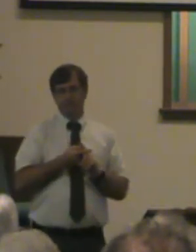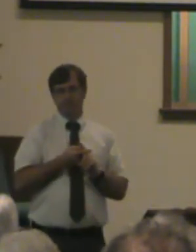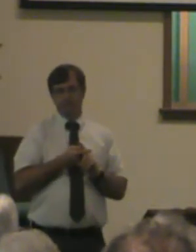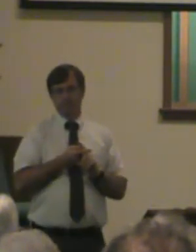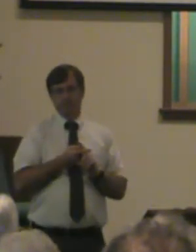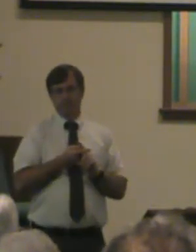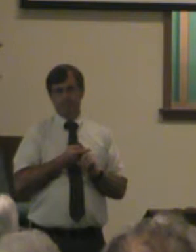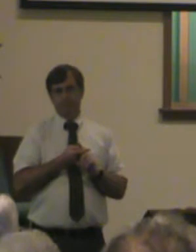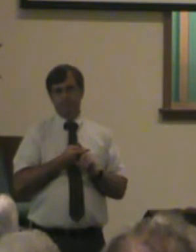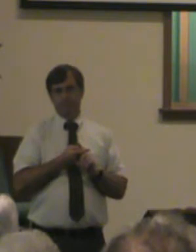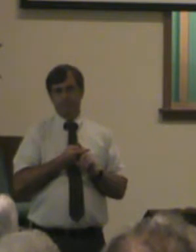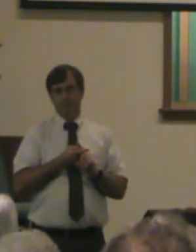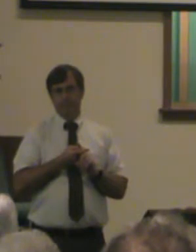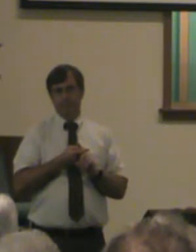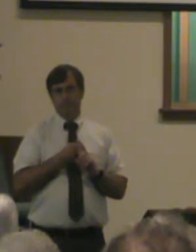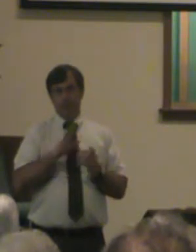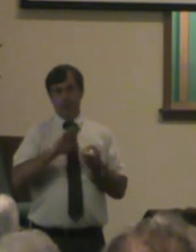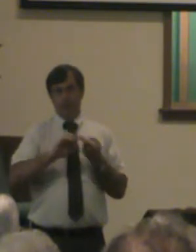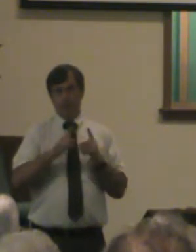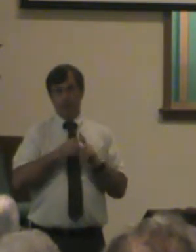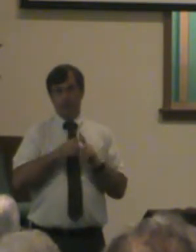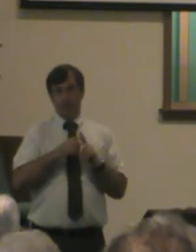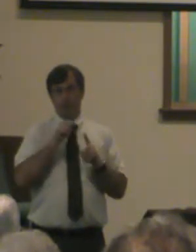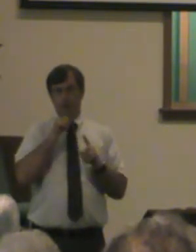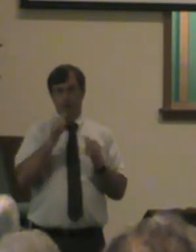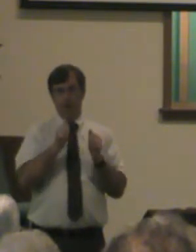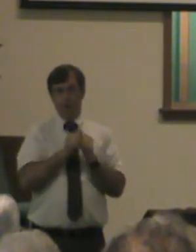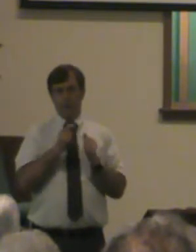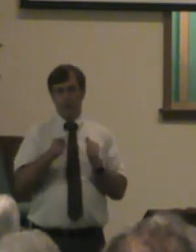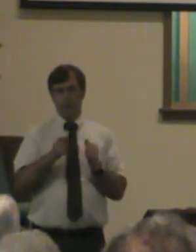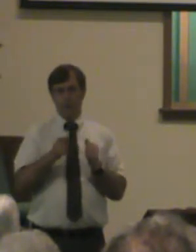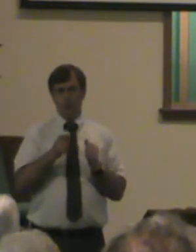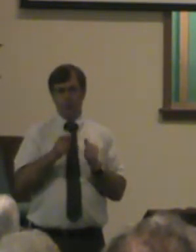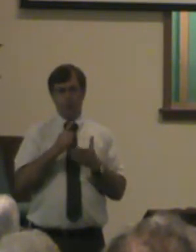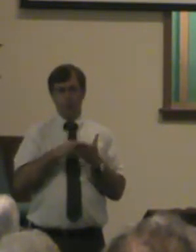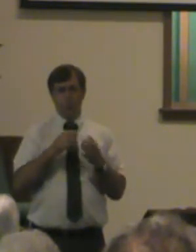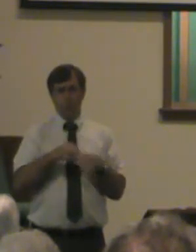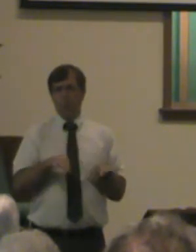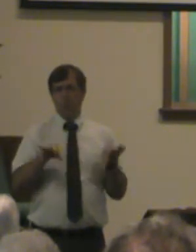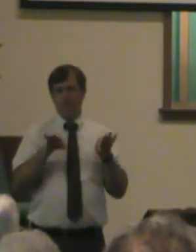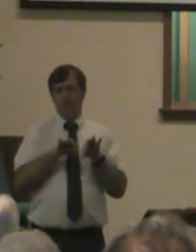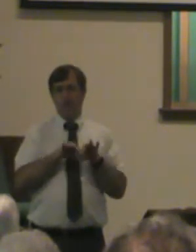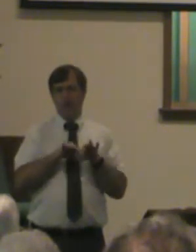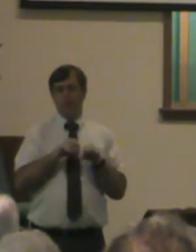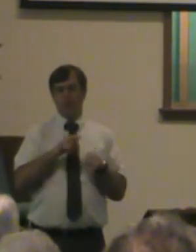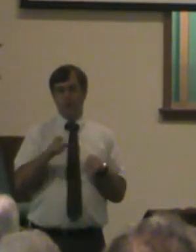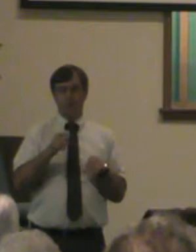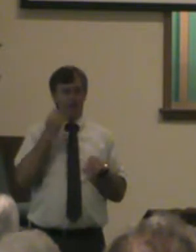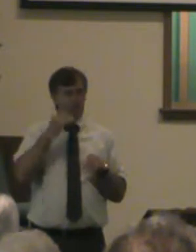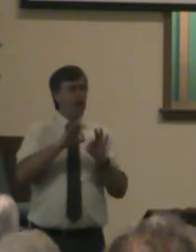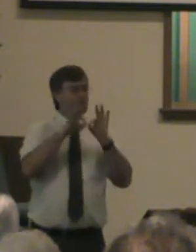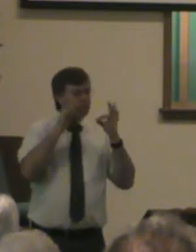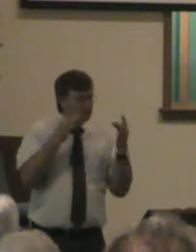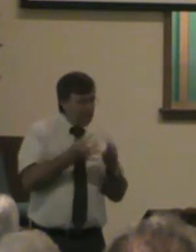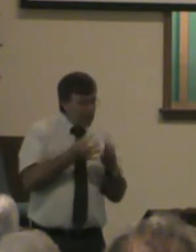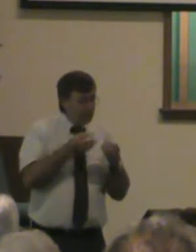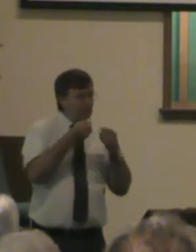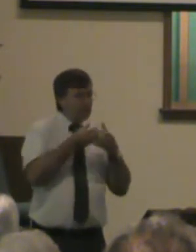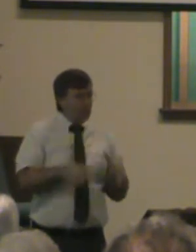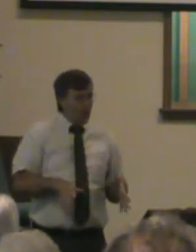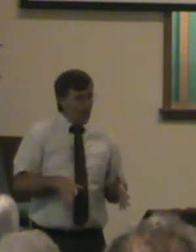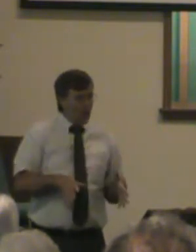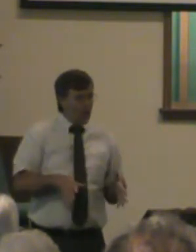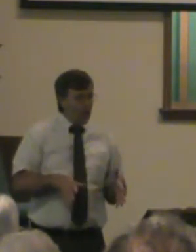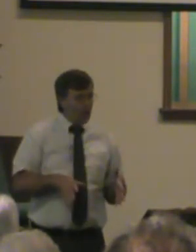Because if they're not with you, what value were you? If you got family that's lost,